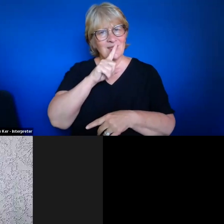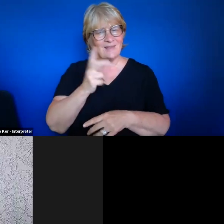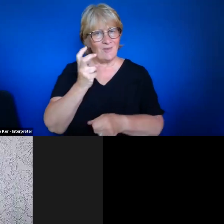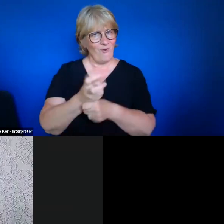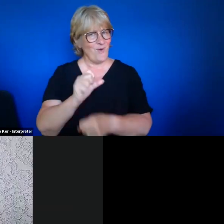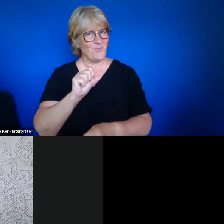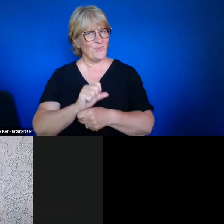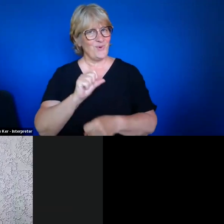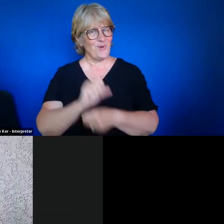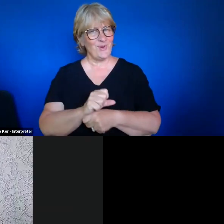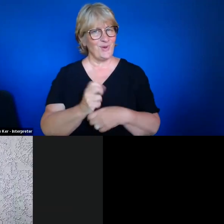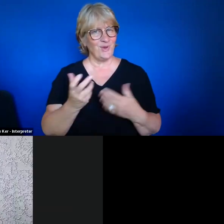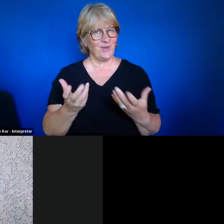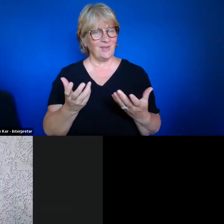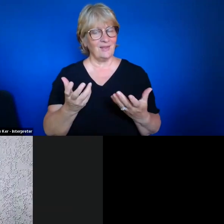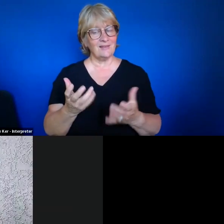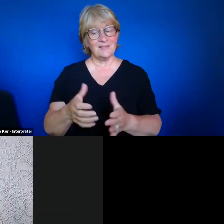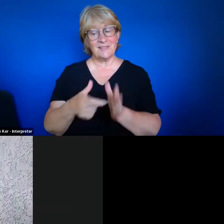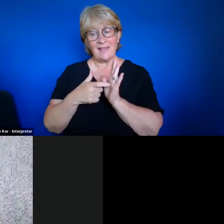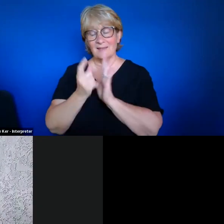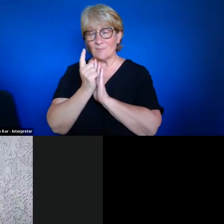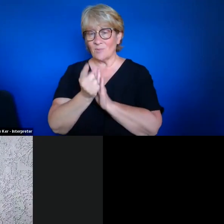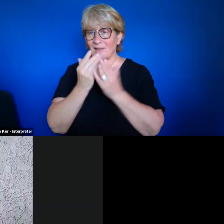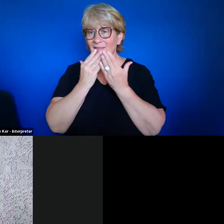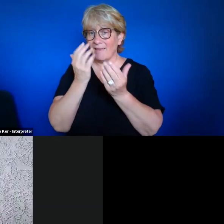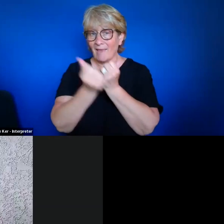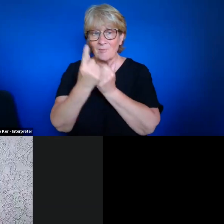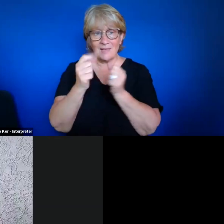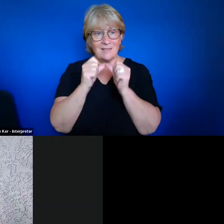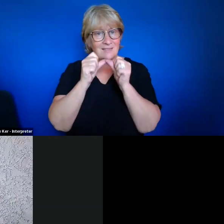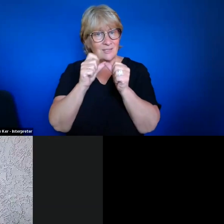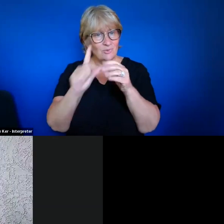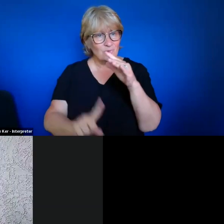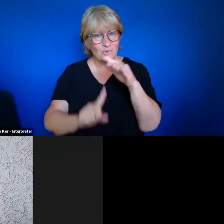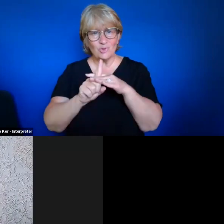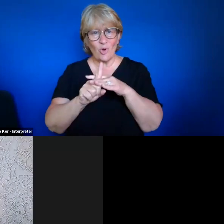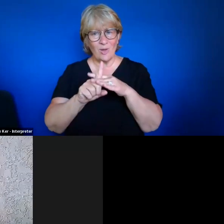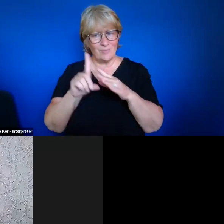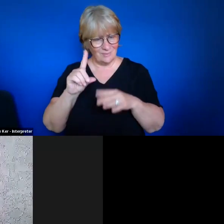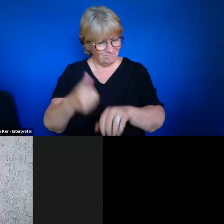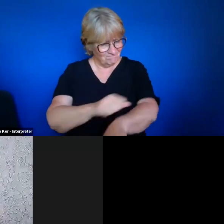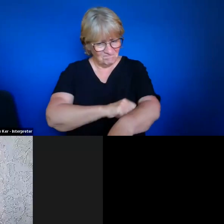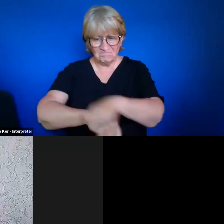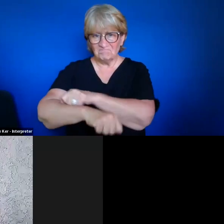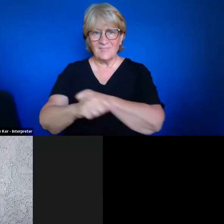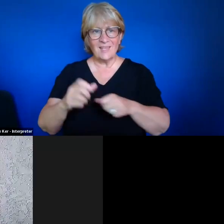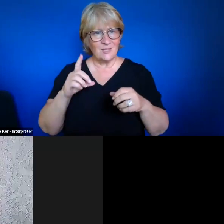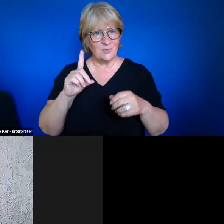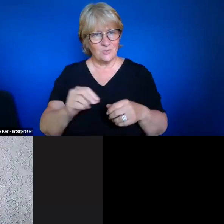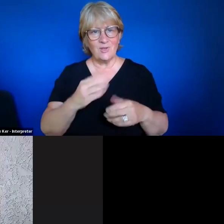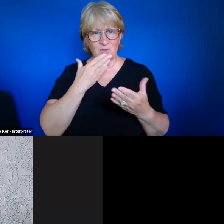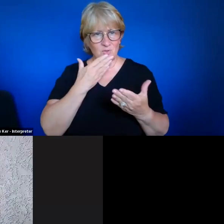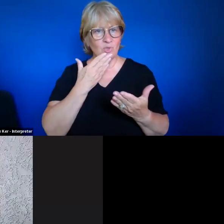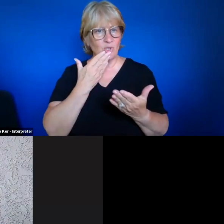work. And I'll take this moment again to thank everyone who continues to show up and do this work and have these really, really hard conversations.